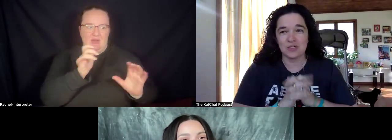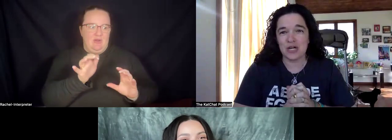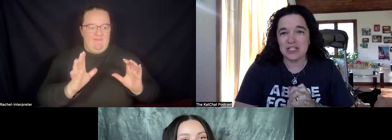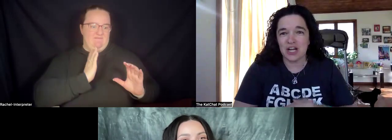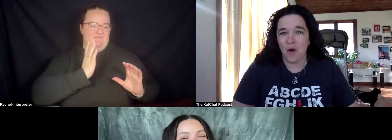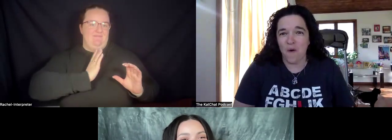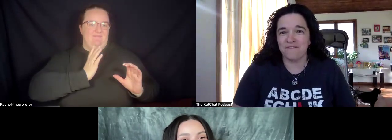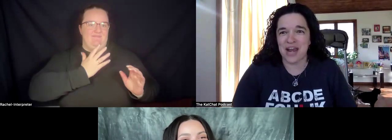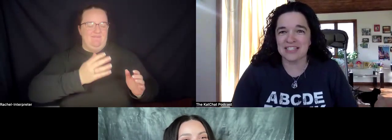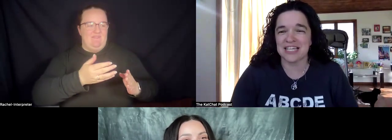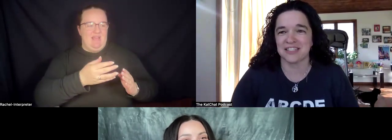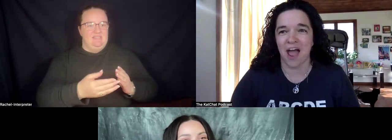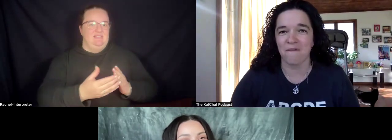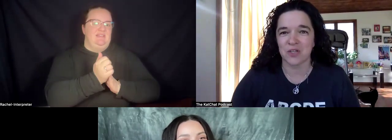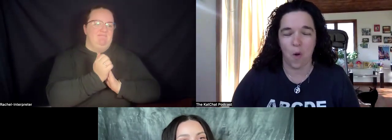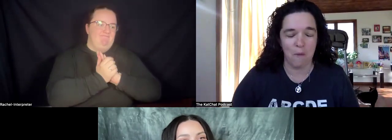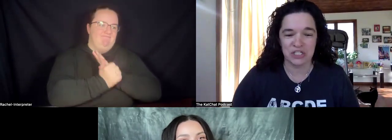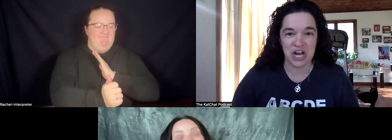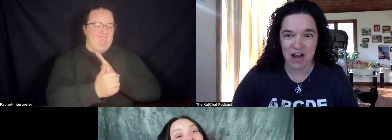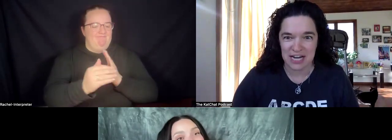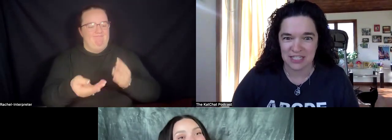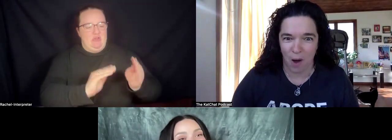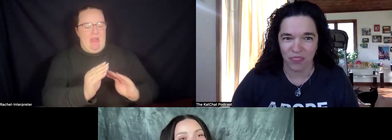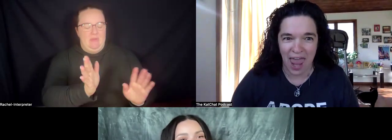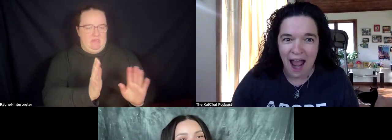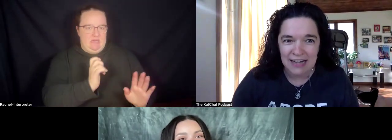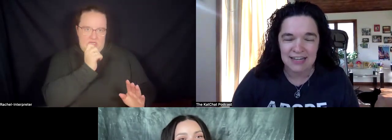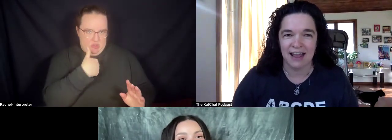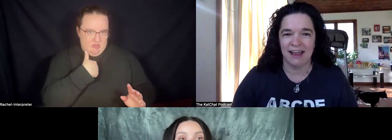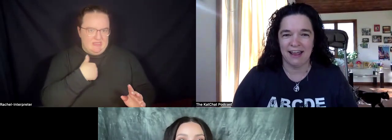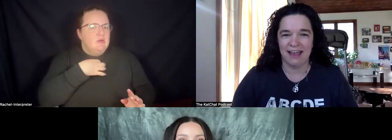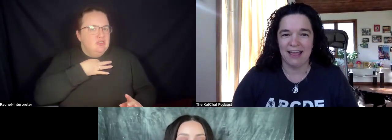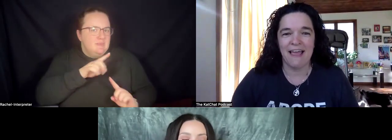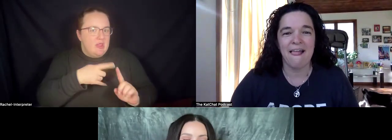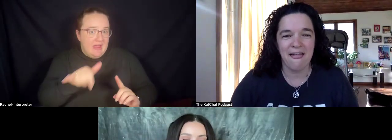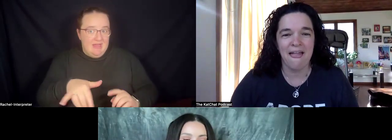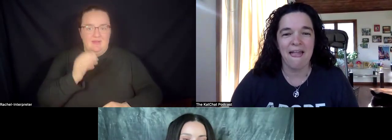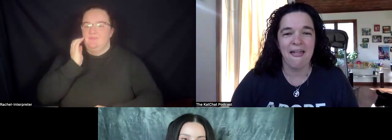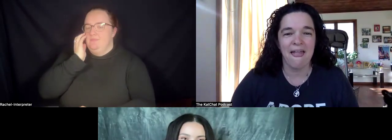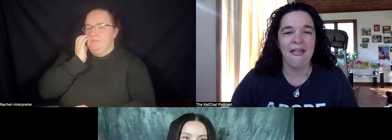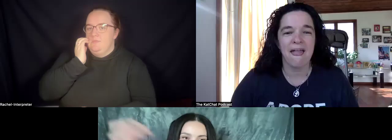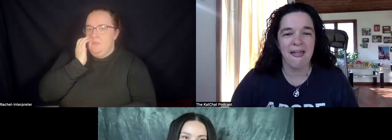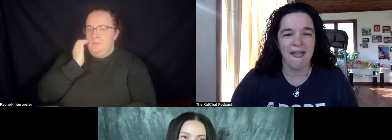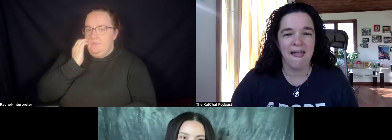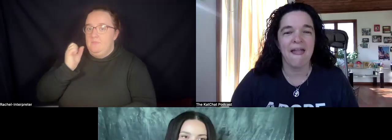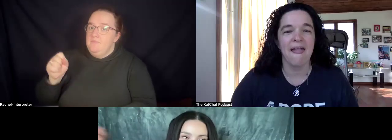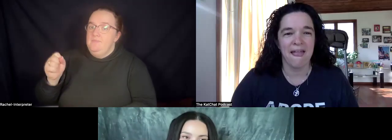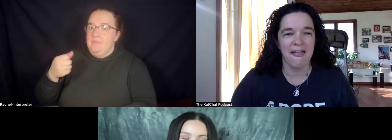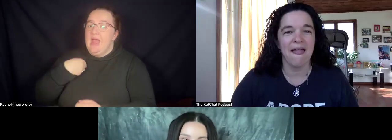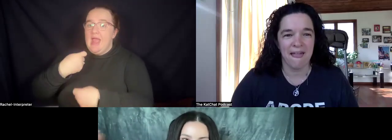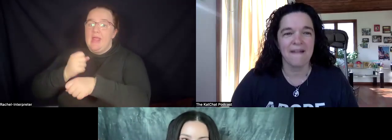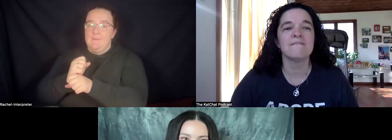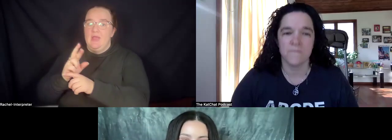that traditional or fancy stuff, though. I was curious Mhm. about that. Yeah, I can, make a